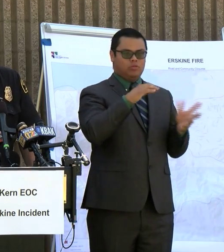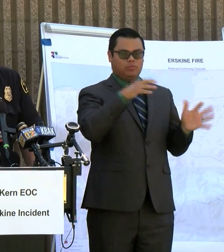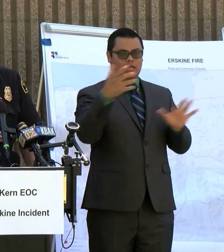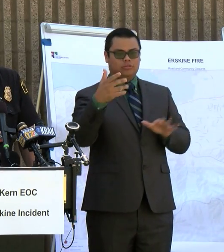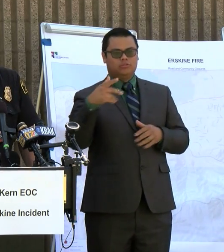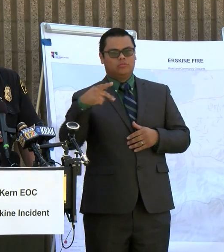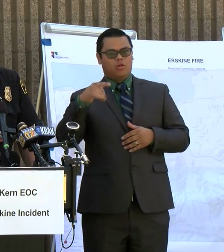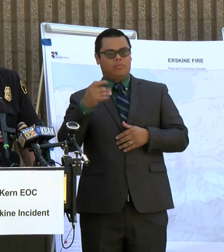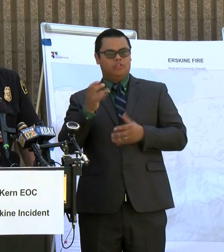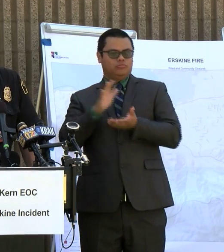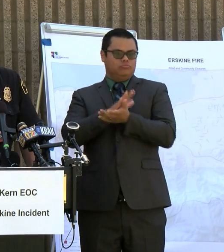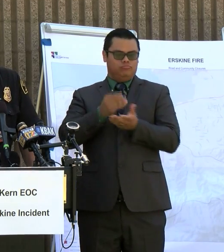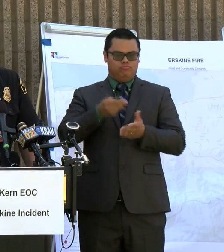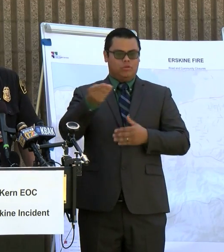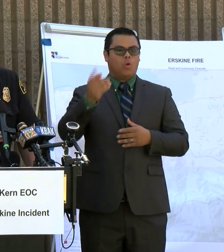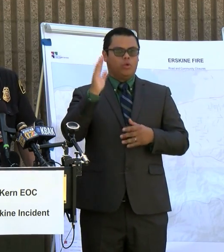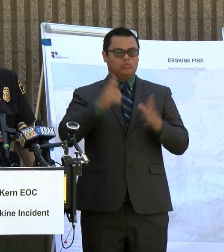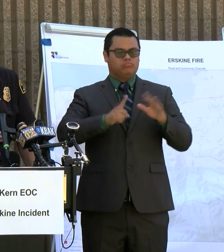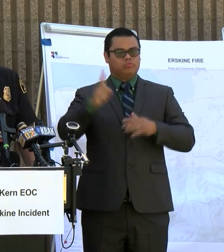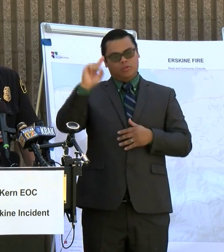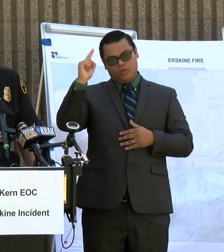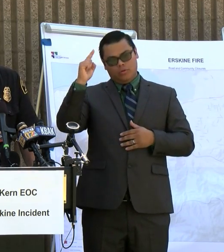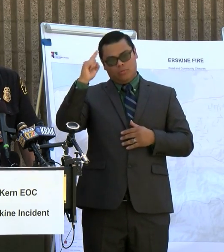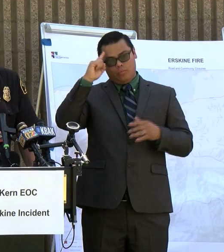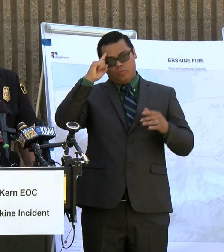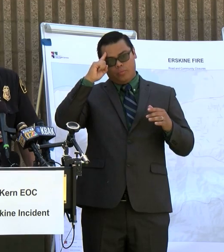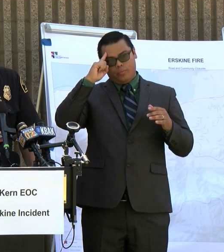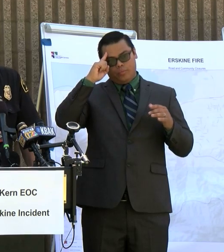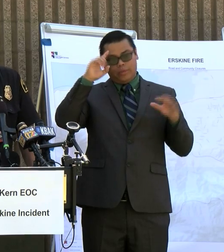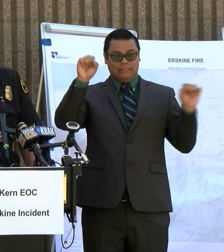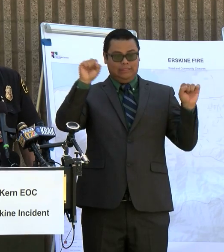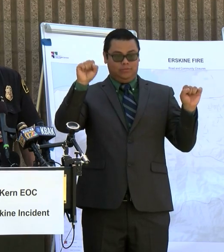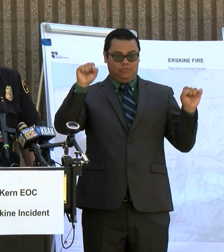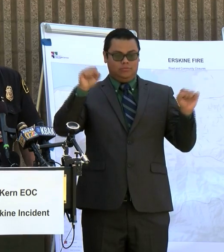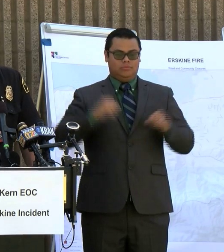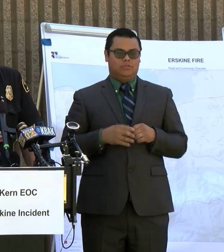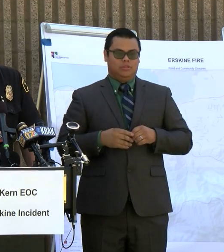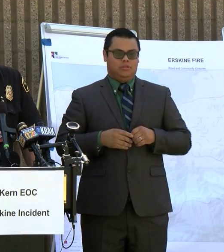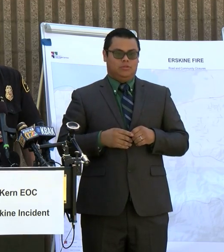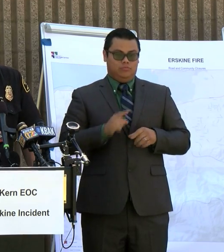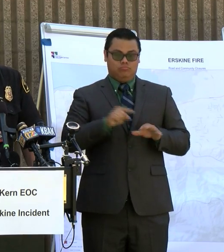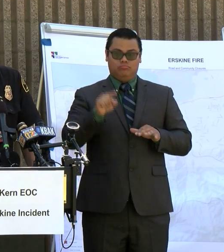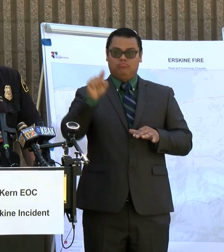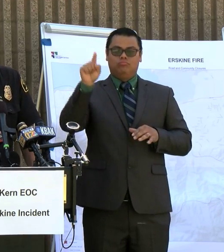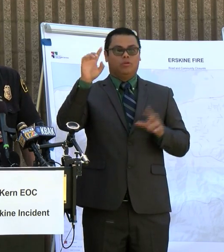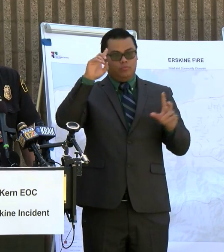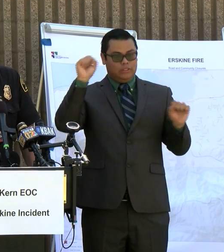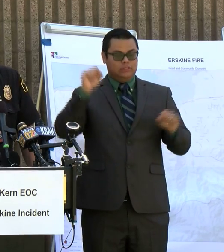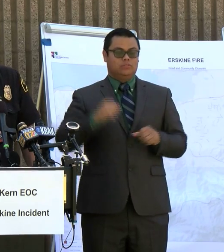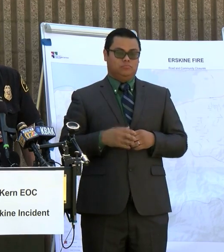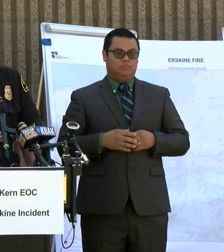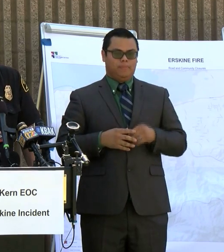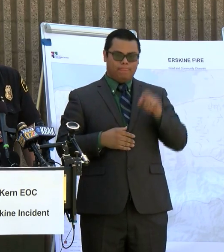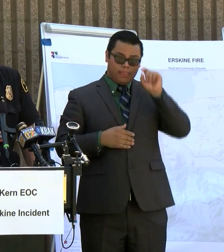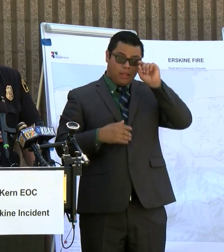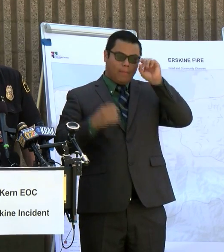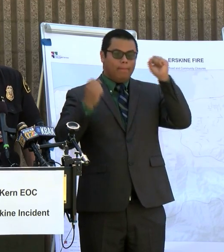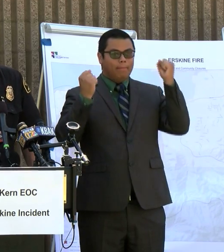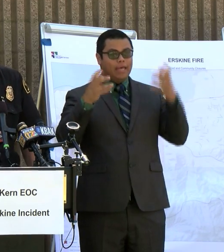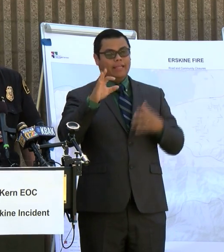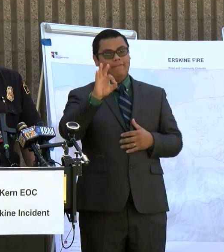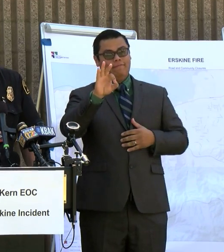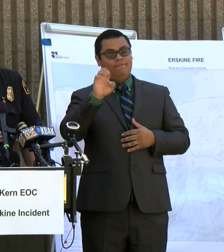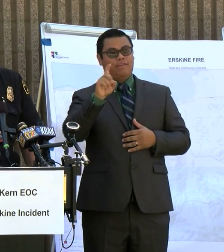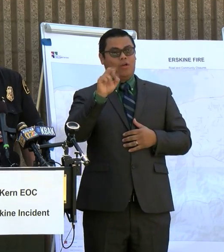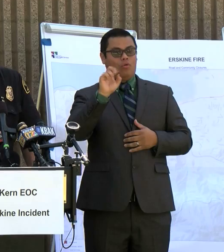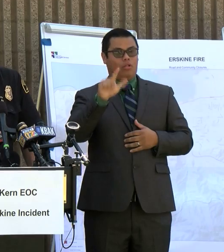proclamation will go all the way to the President. There is a lot of federal agencies that will be